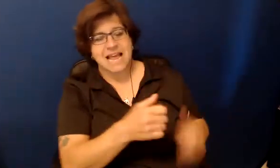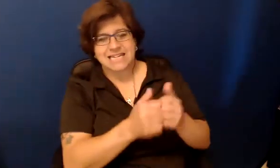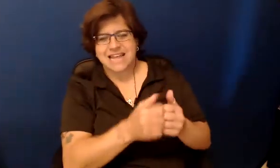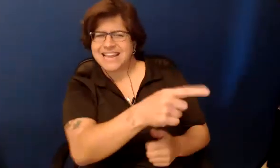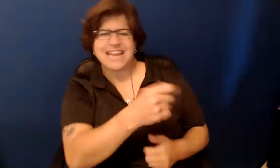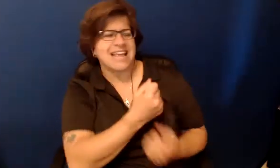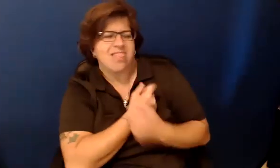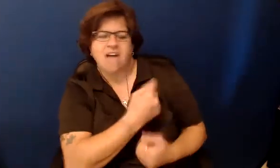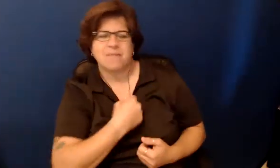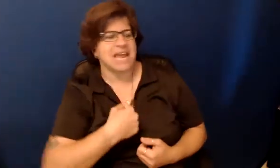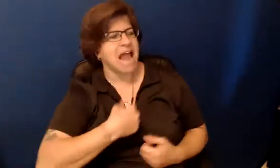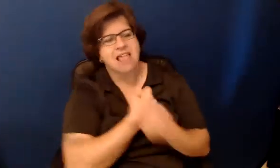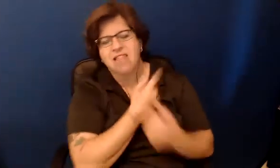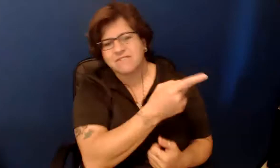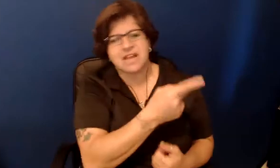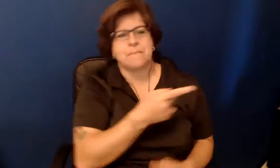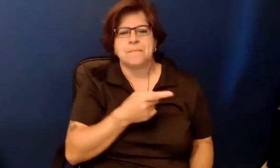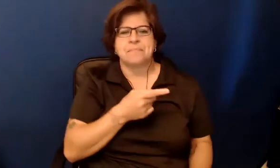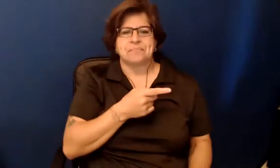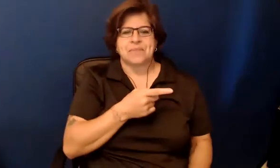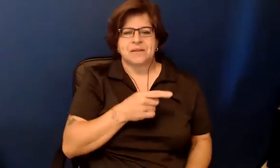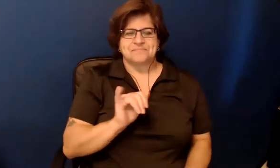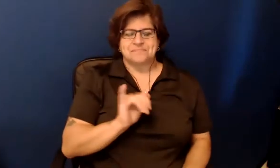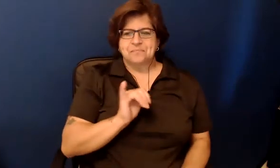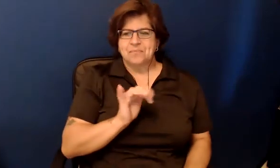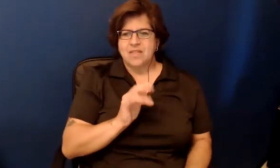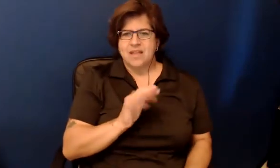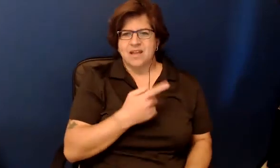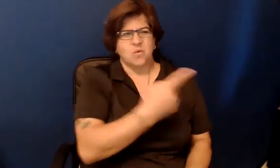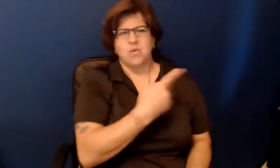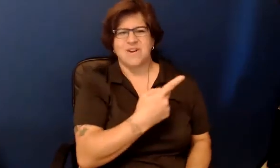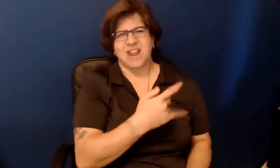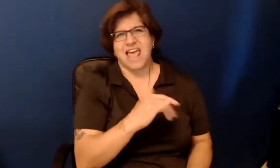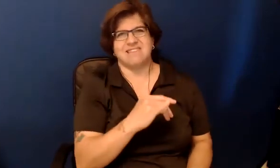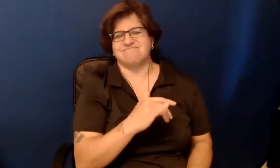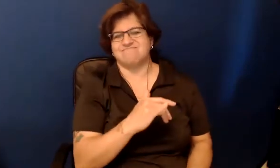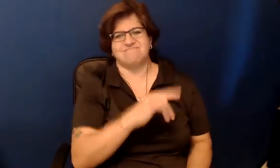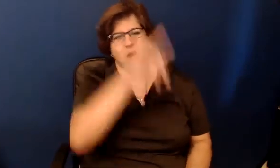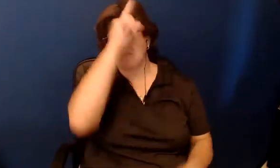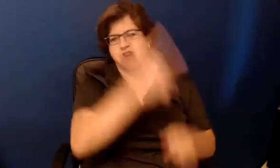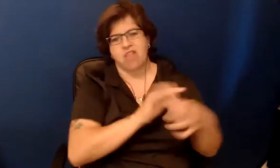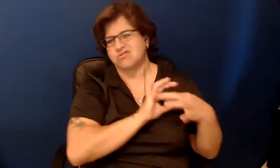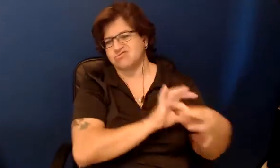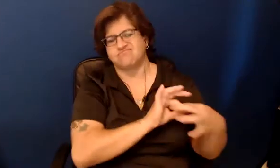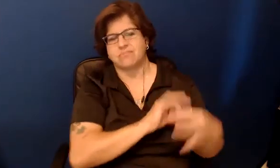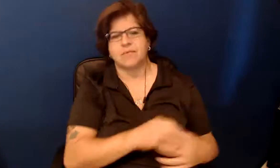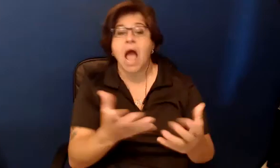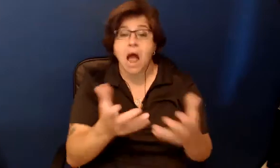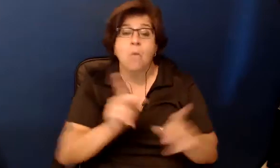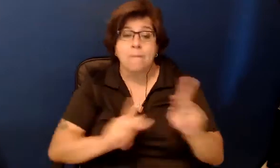and we said it together. He loved me and I loved him. He was like, we were like blood, I got to tell